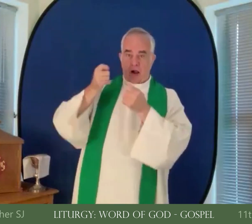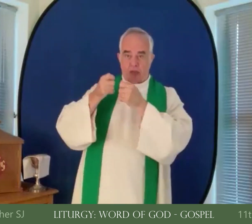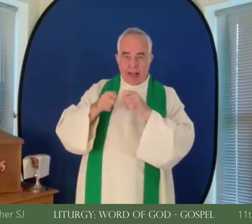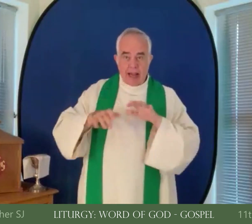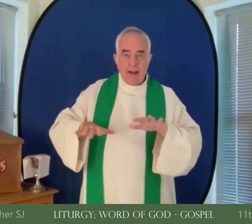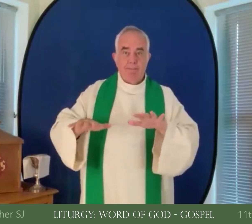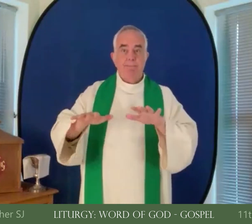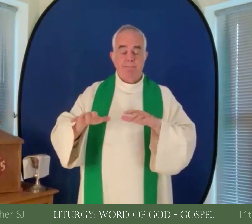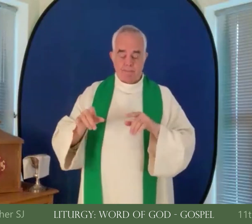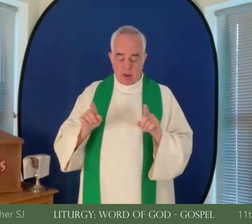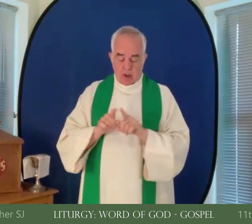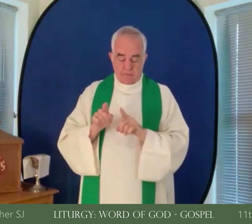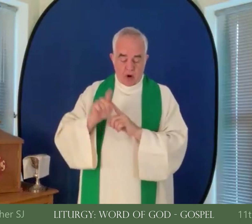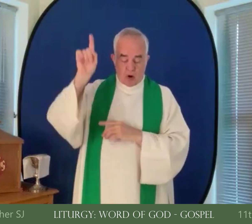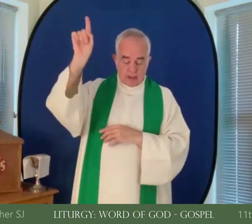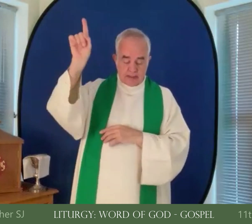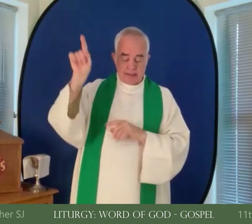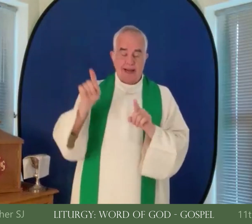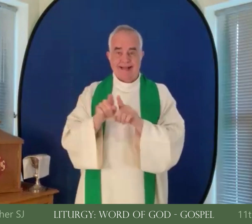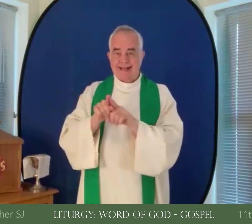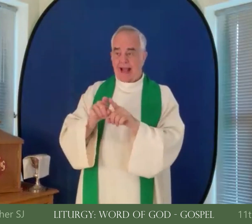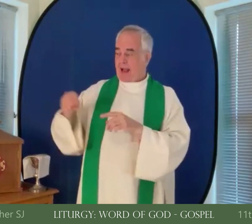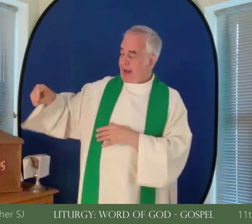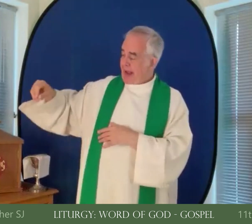The kingdom of God is the same as